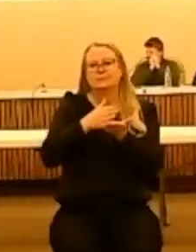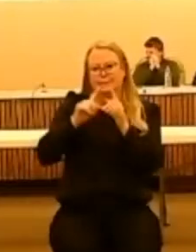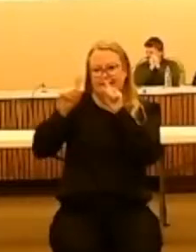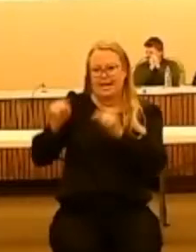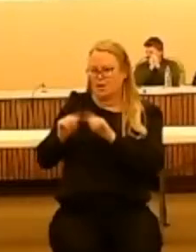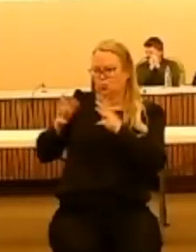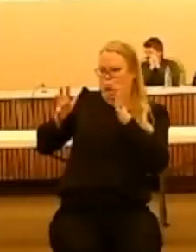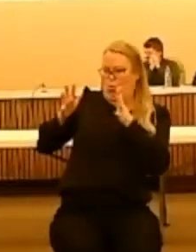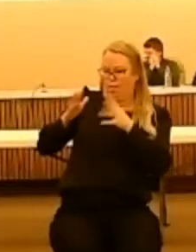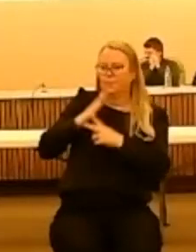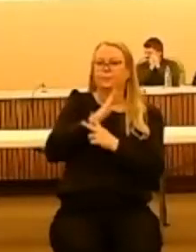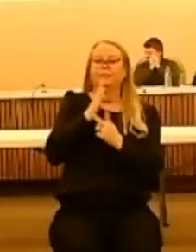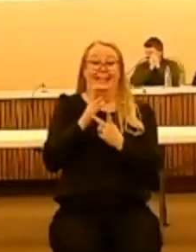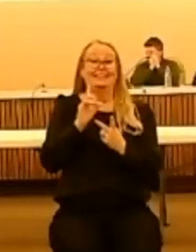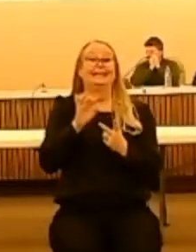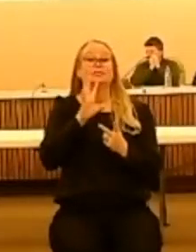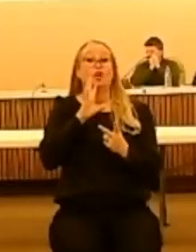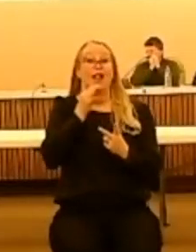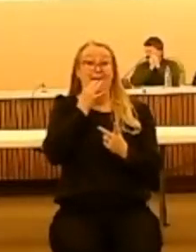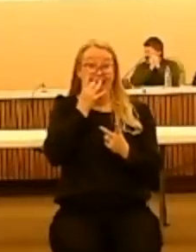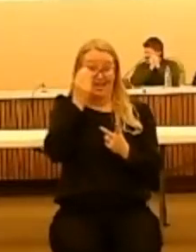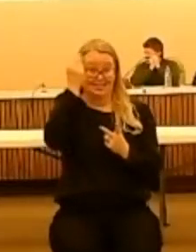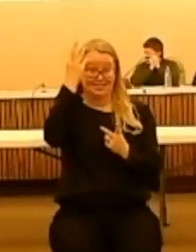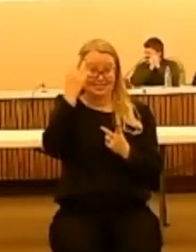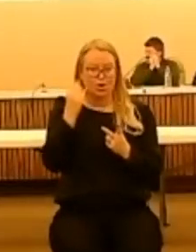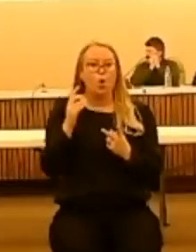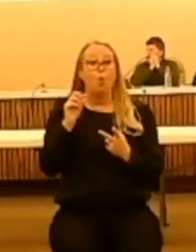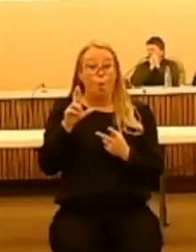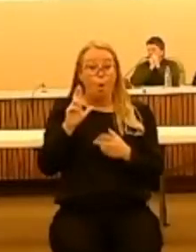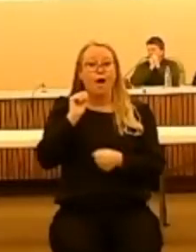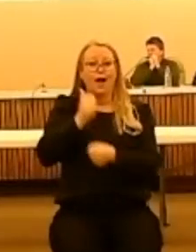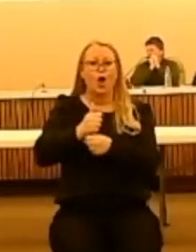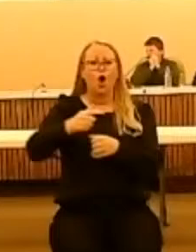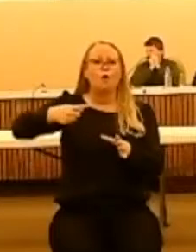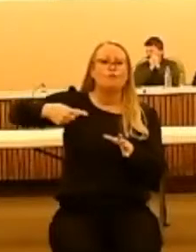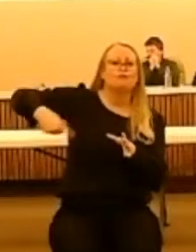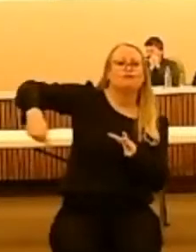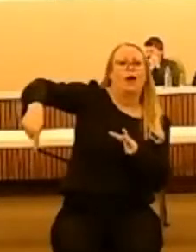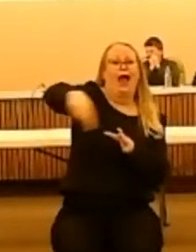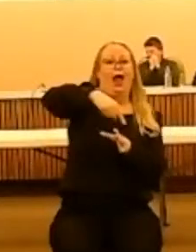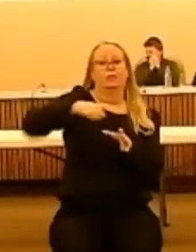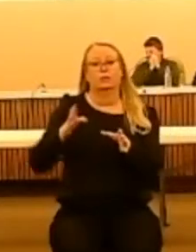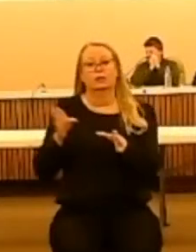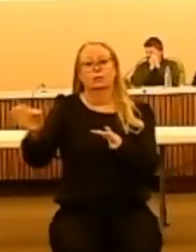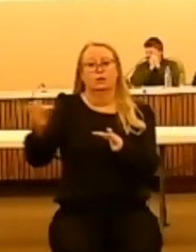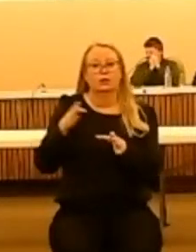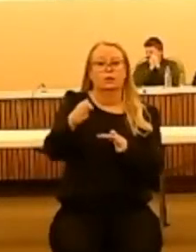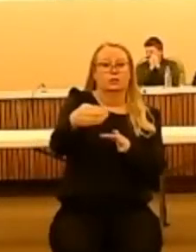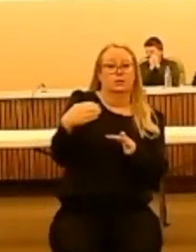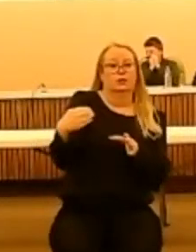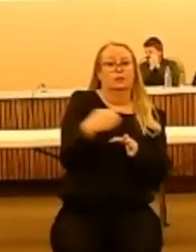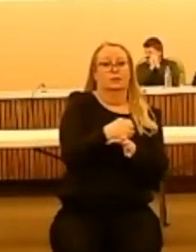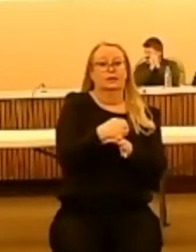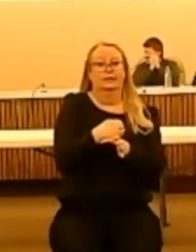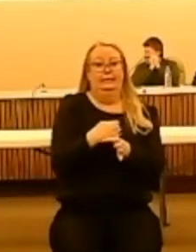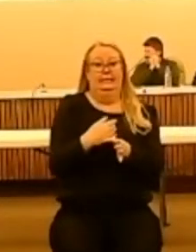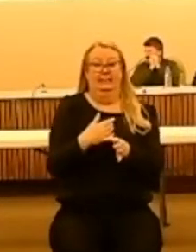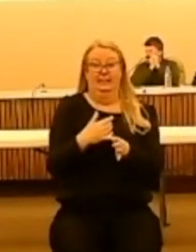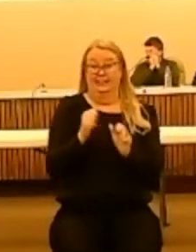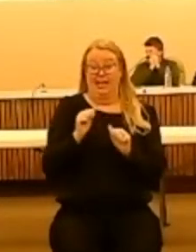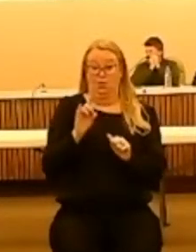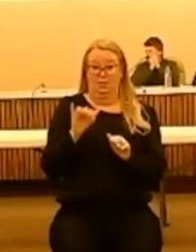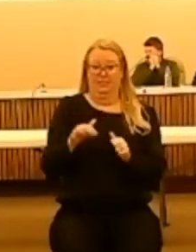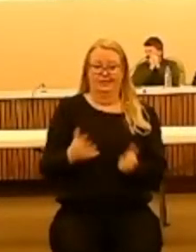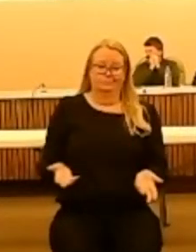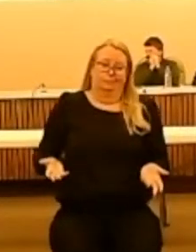a traffic light, or a roundabout. I don't know that there's land for a roundabout,